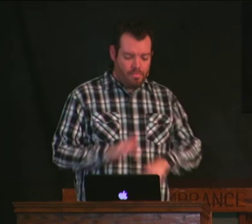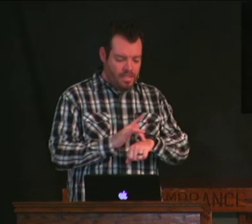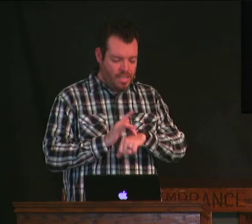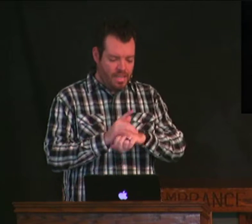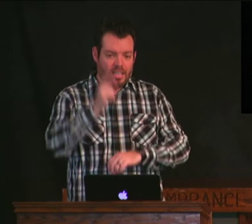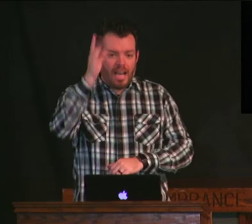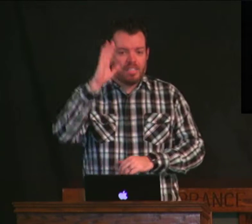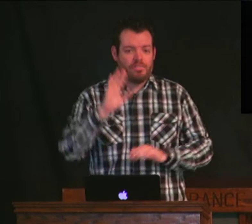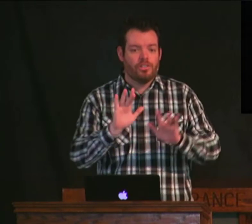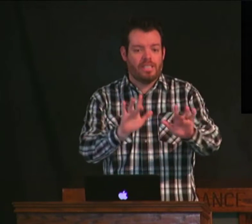Meditate on God's mercy.